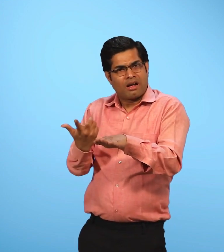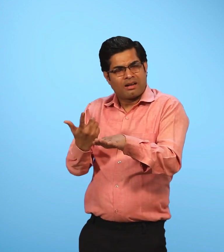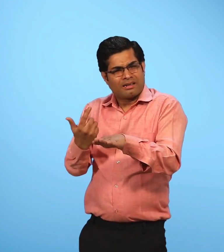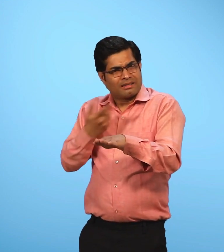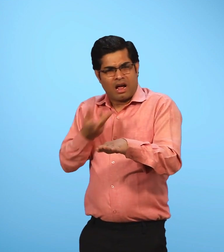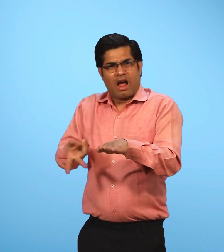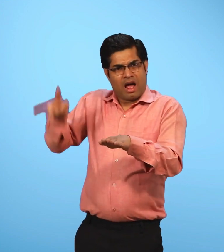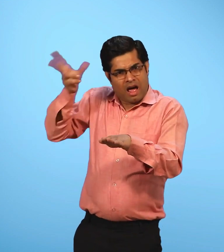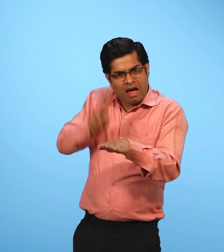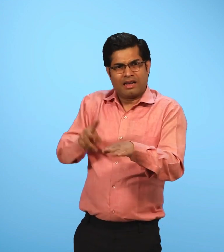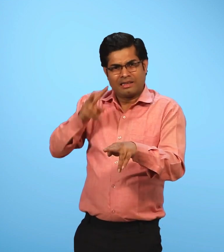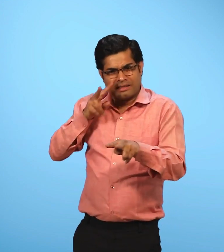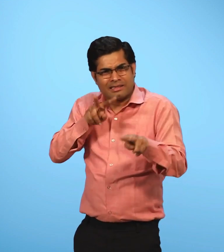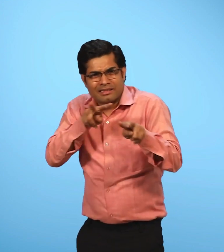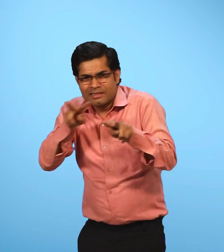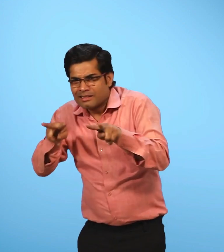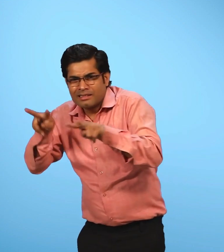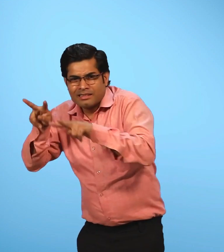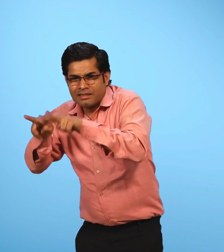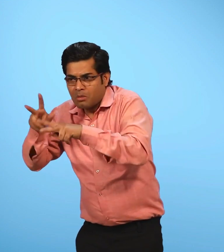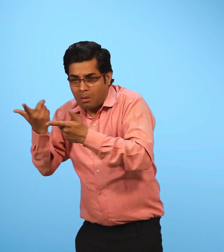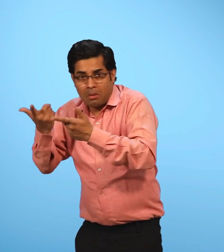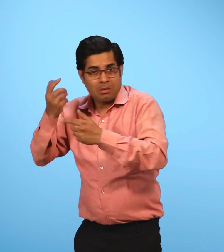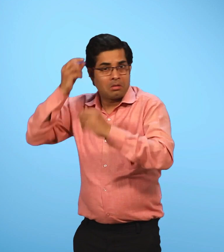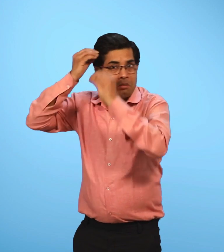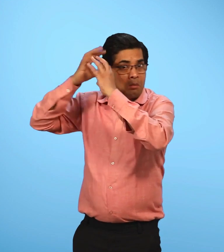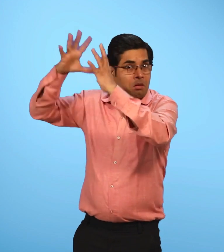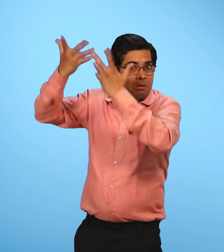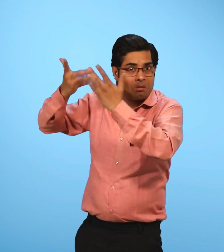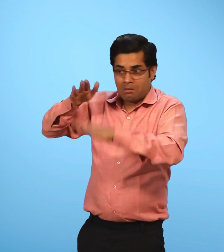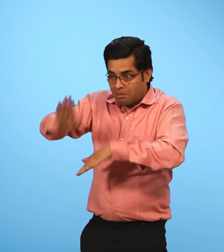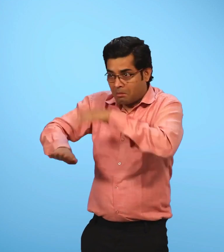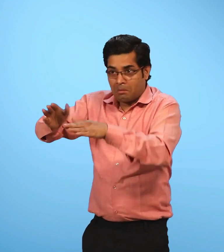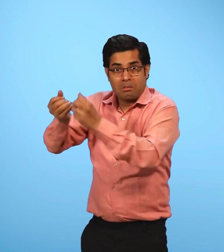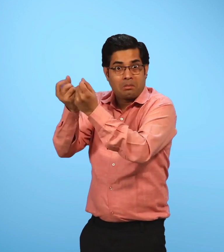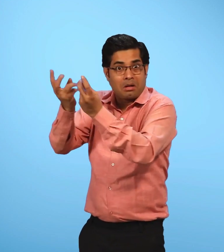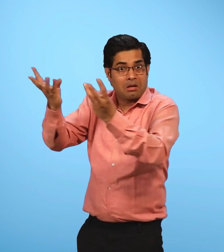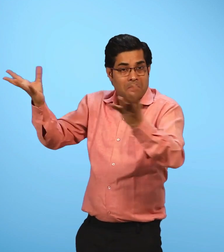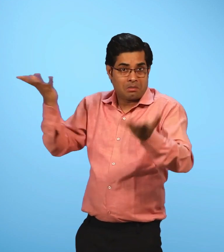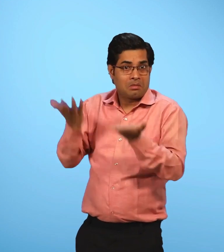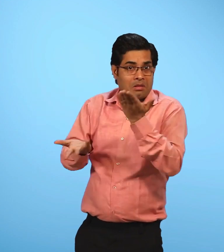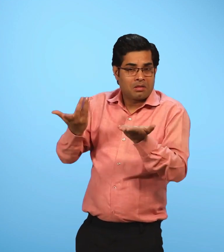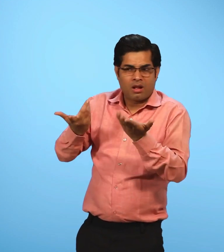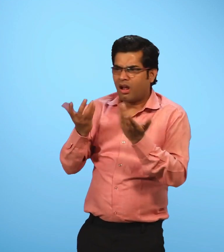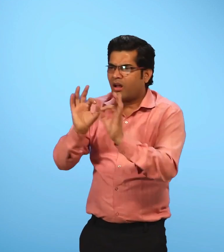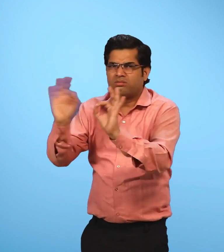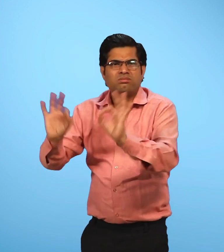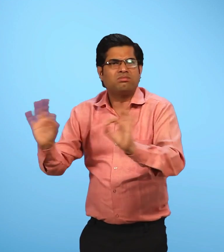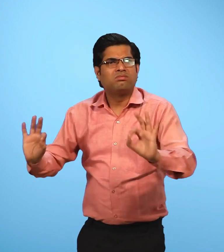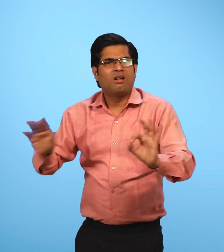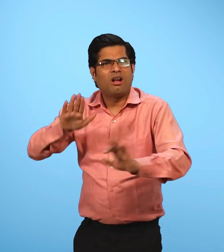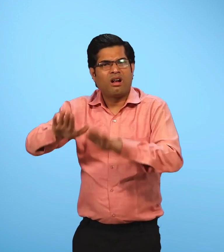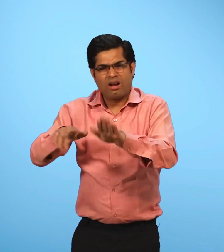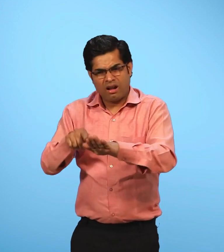I could find no other footprint but that one. I went to it again to